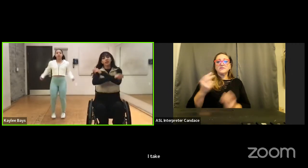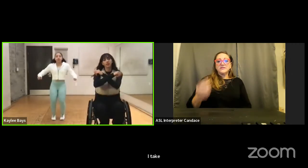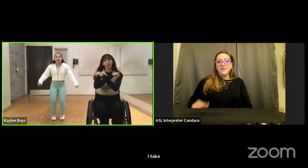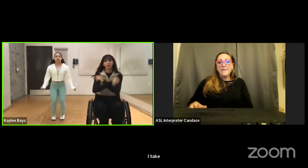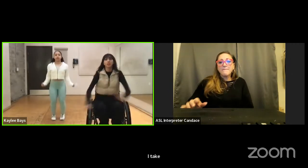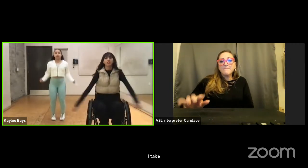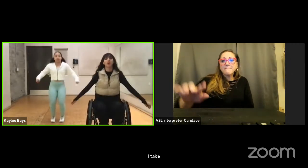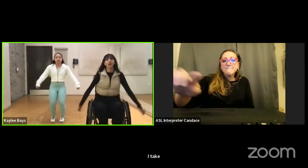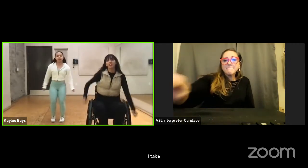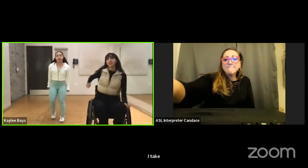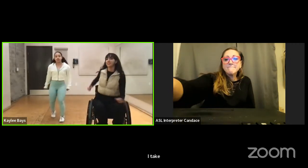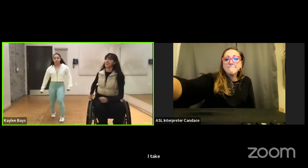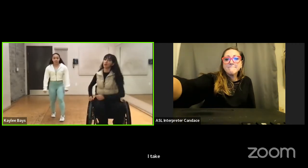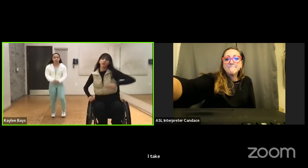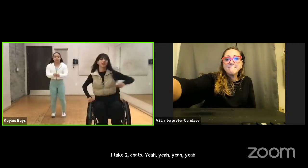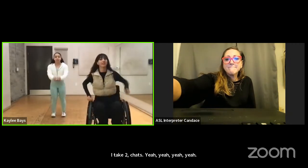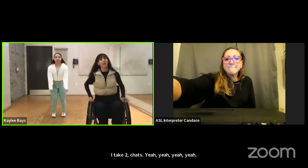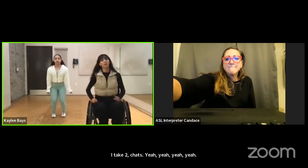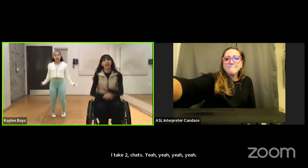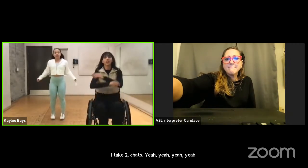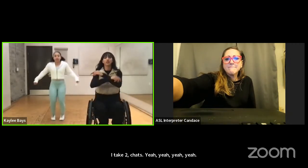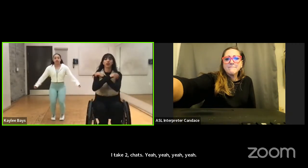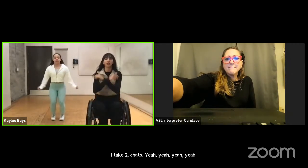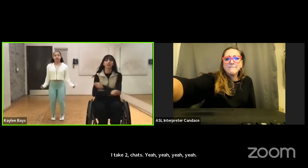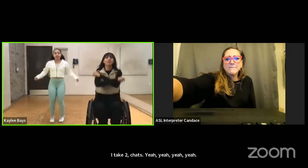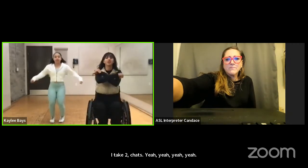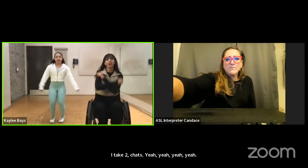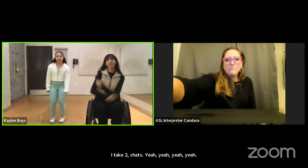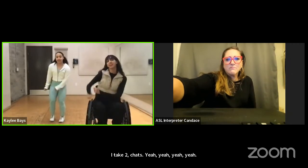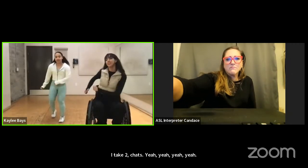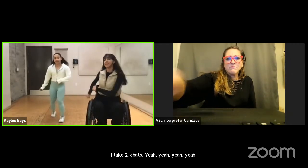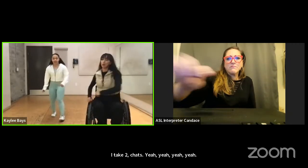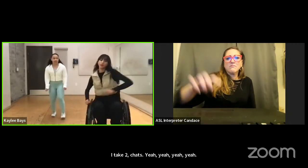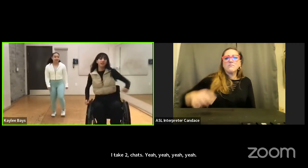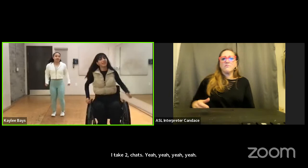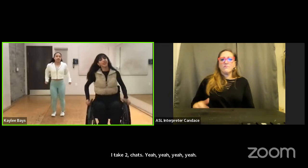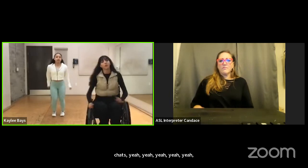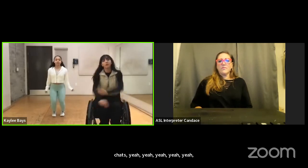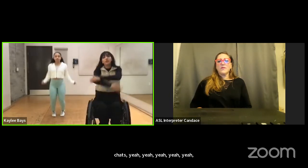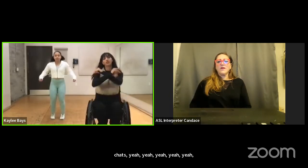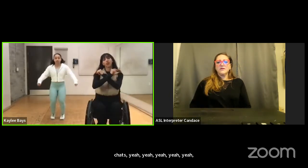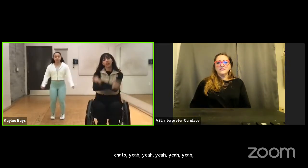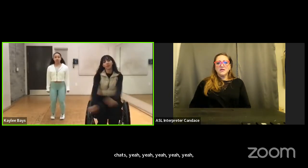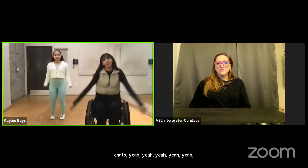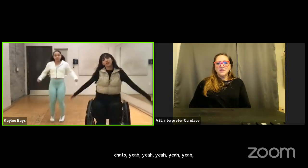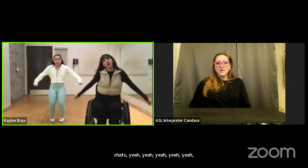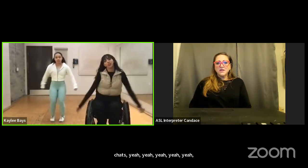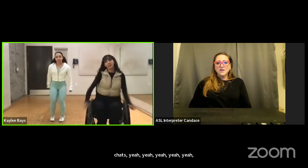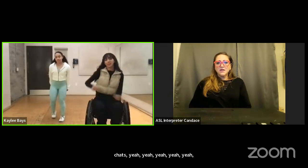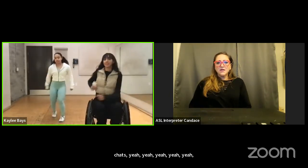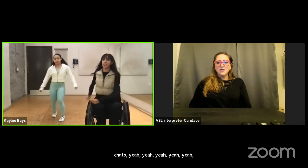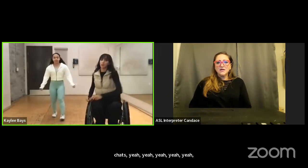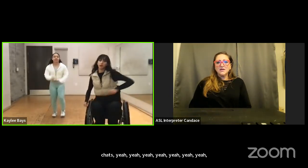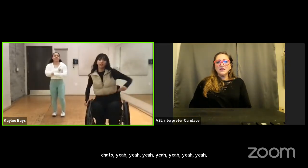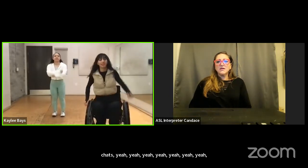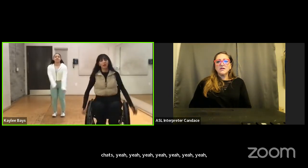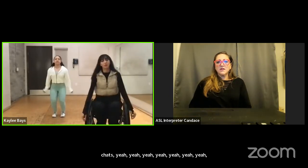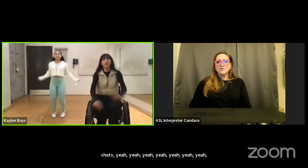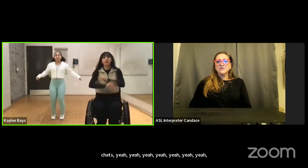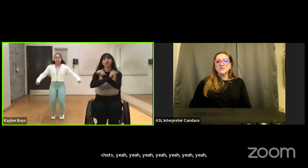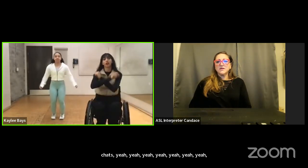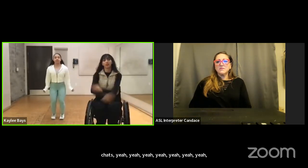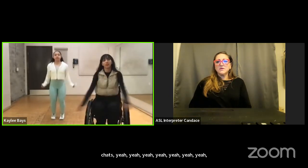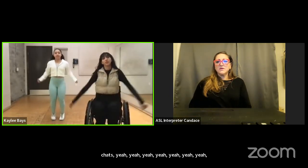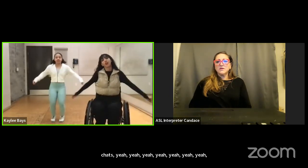step. Chuck, chuck, step, step. And chuck, chuck, step, step. Chuck, chuck, step,